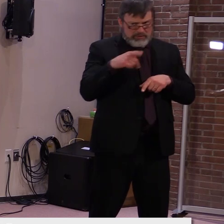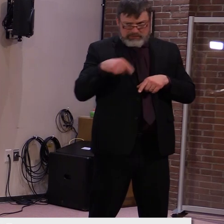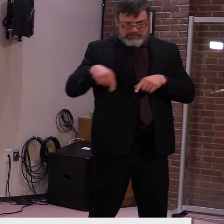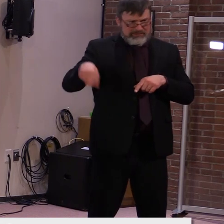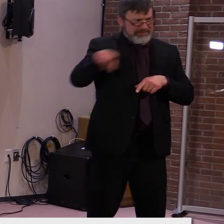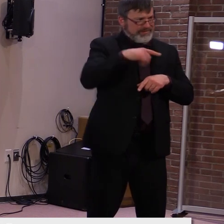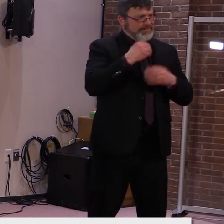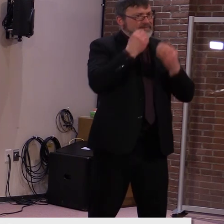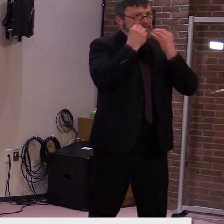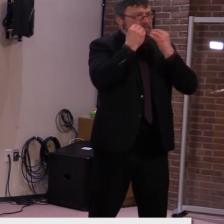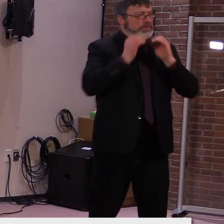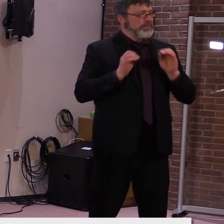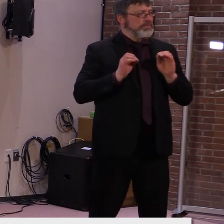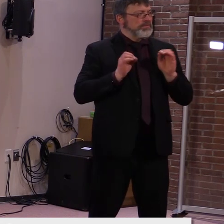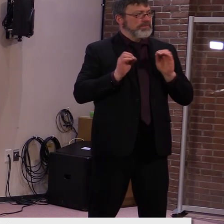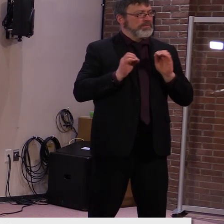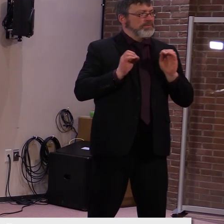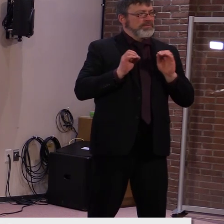vermontfoodhelp.com. That's all one word,